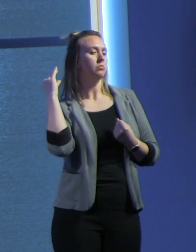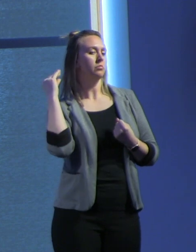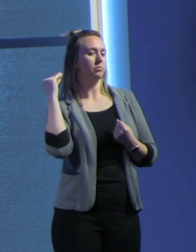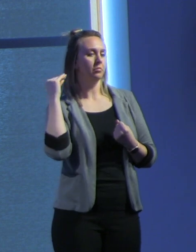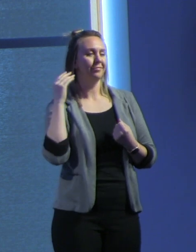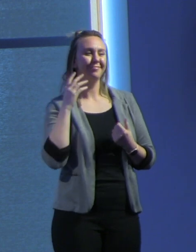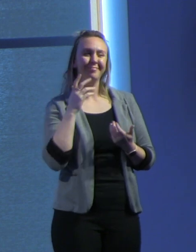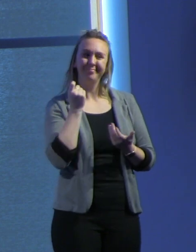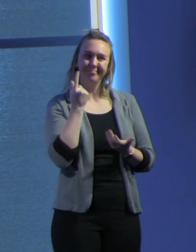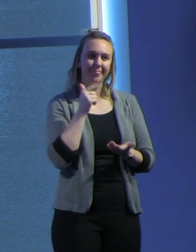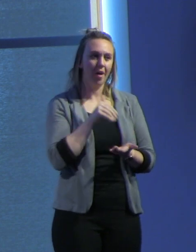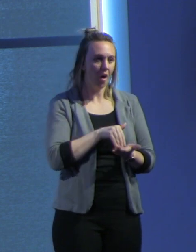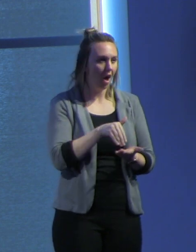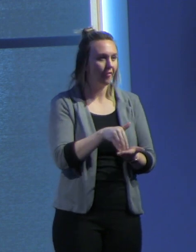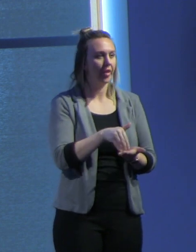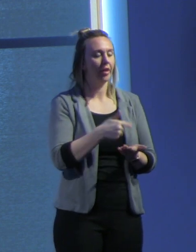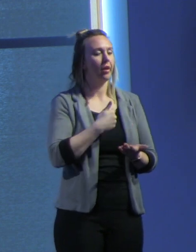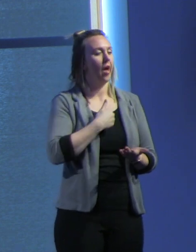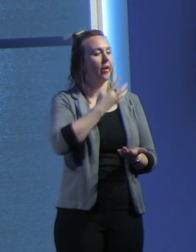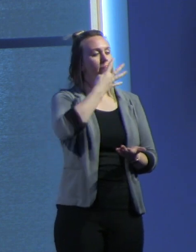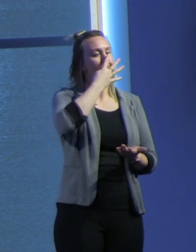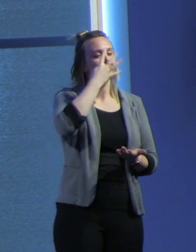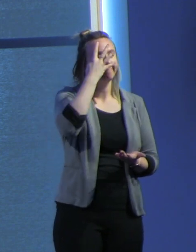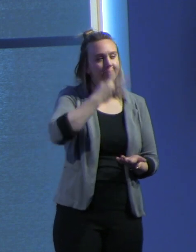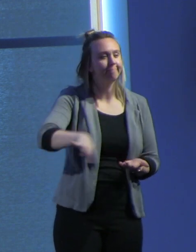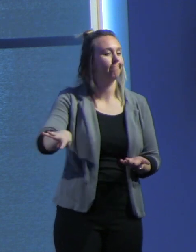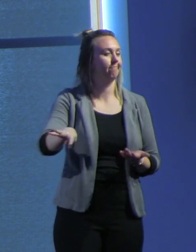so often I don't listen to it.